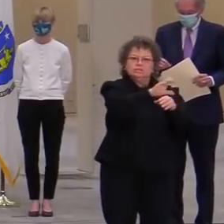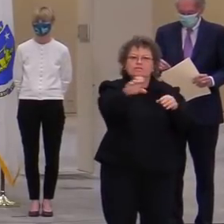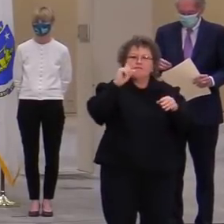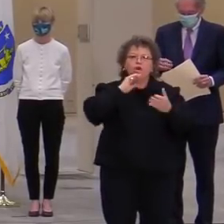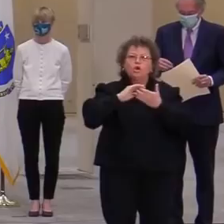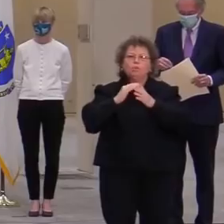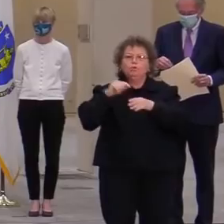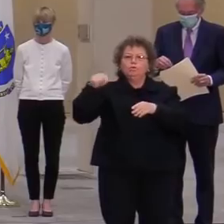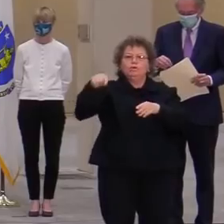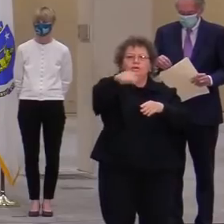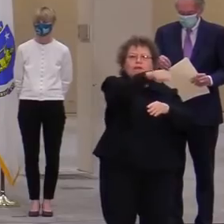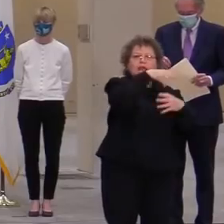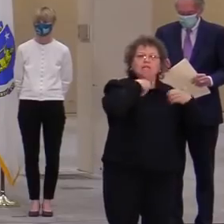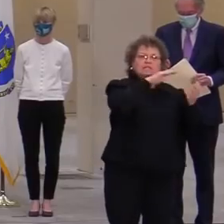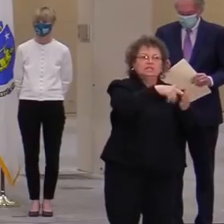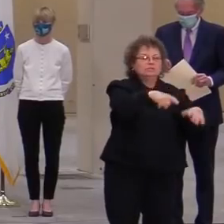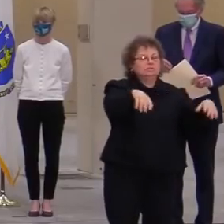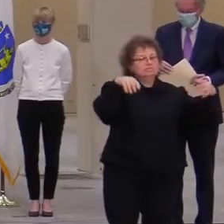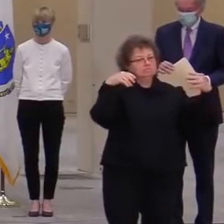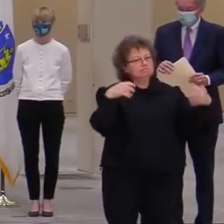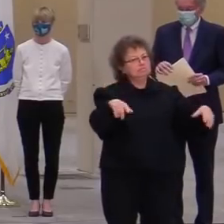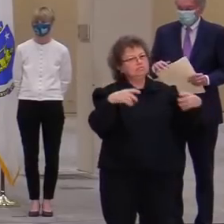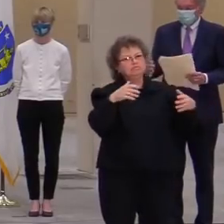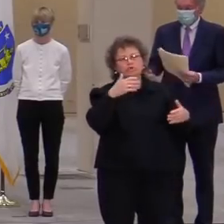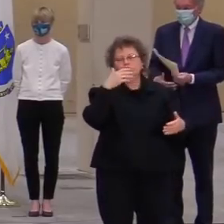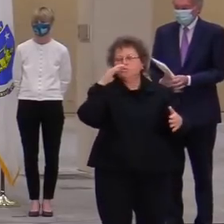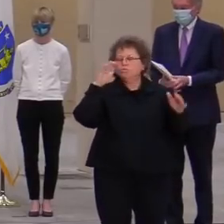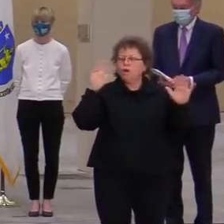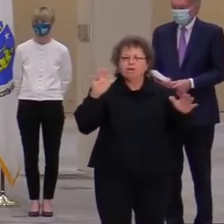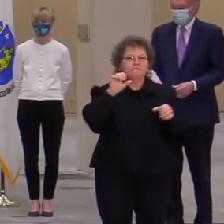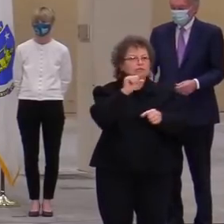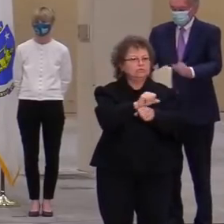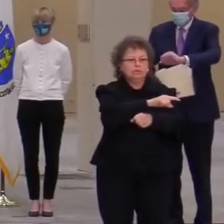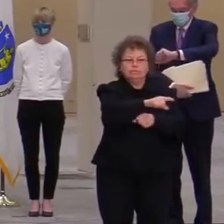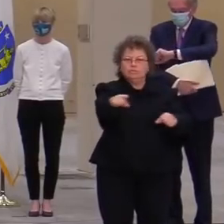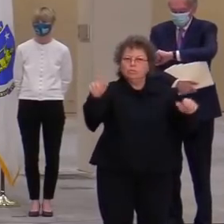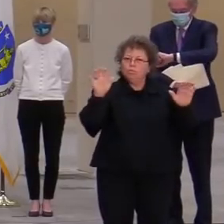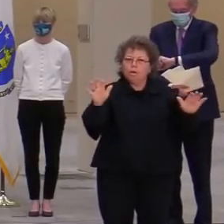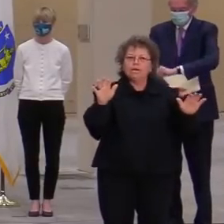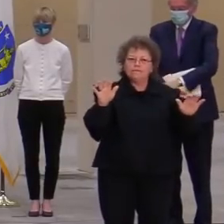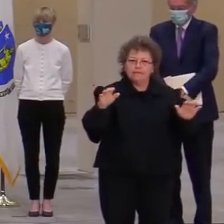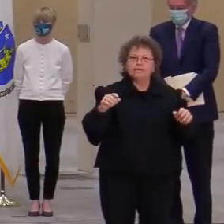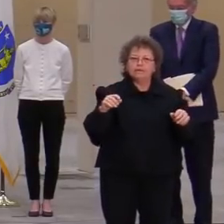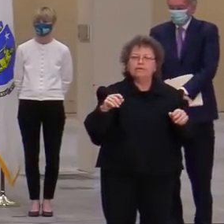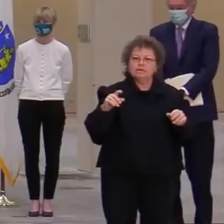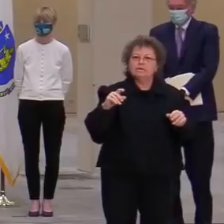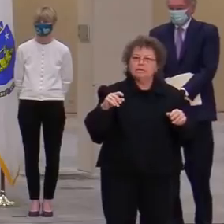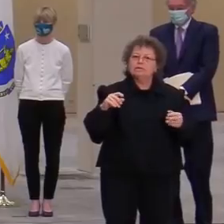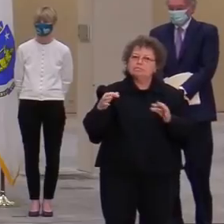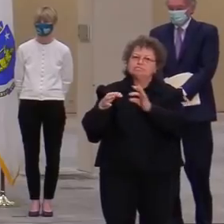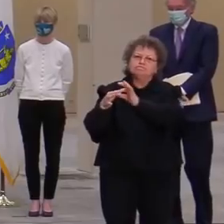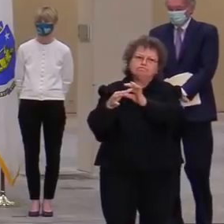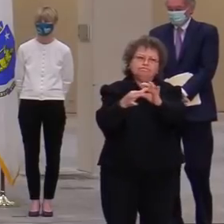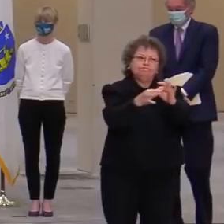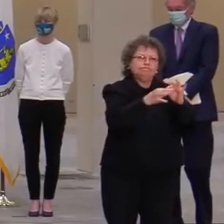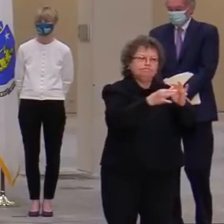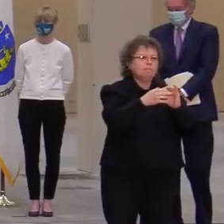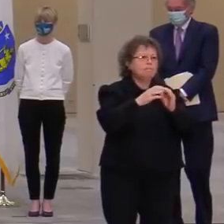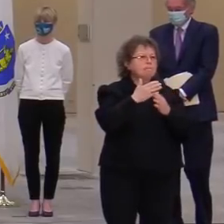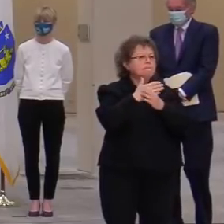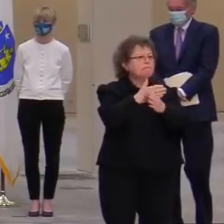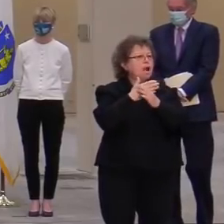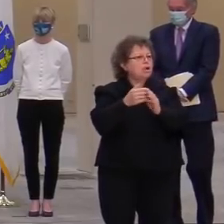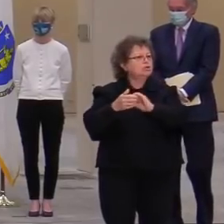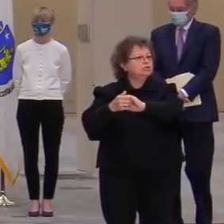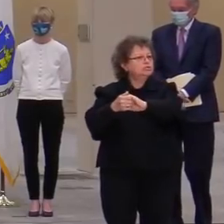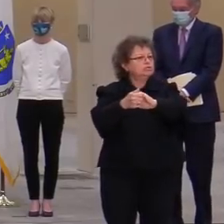health centers here in Massachusetts. They've done a great job. So it's been a real partnership. We got a lot of work to do, right?